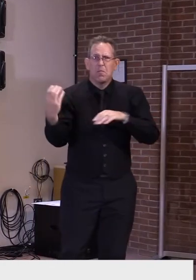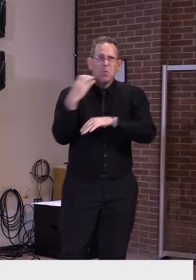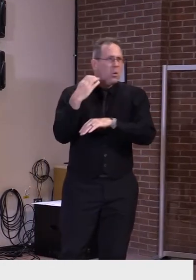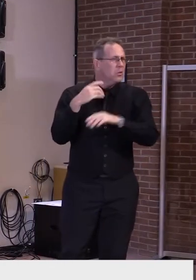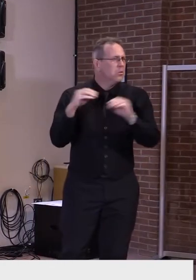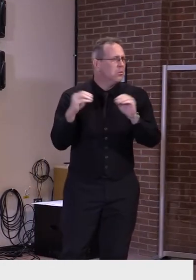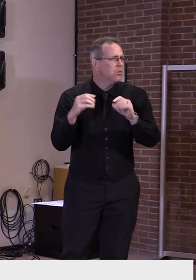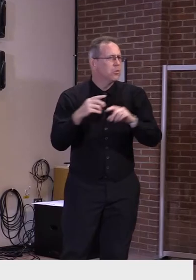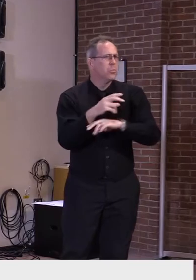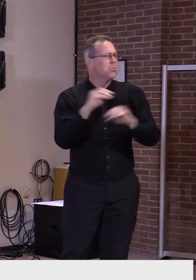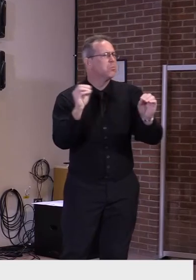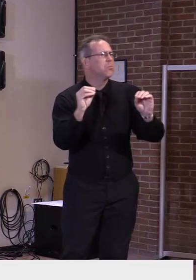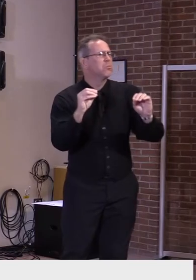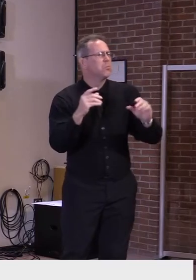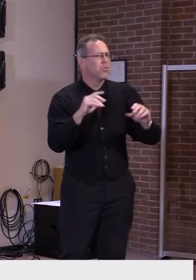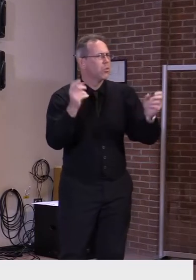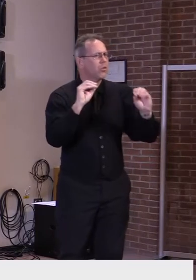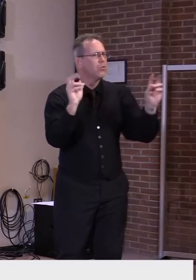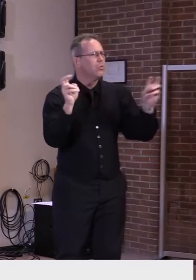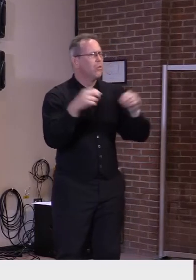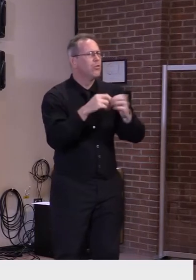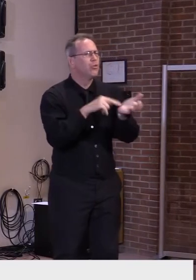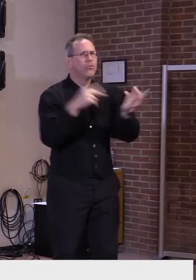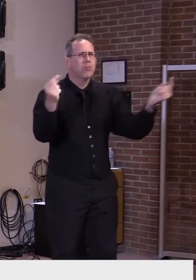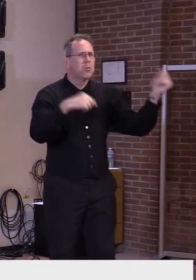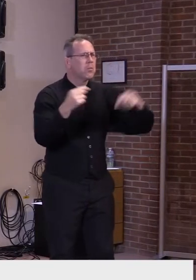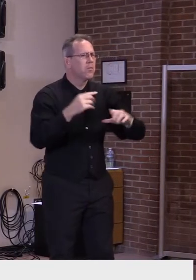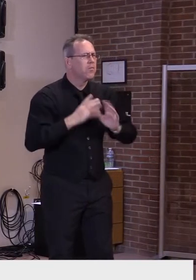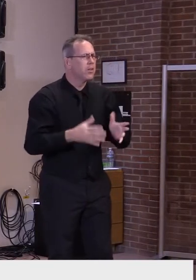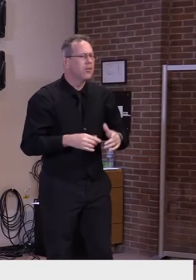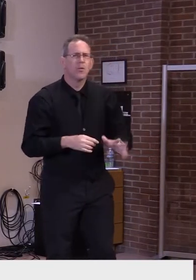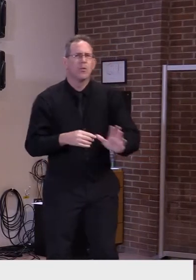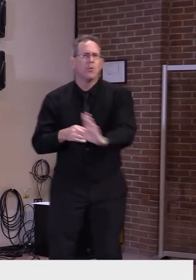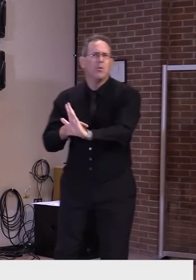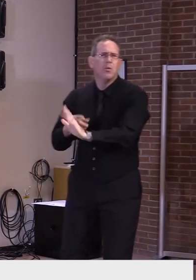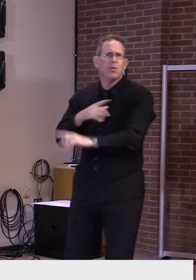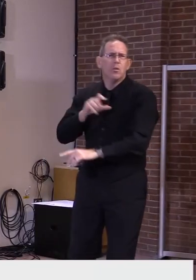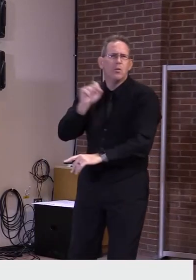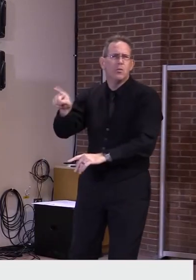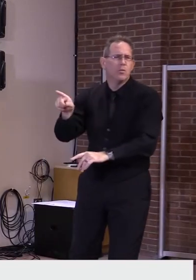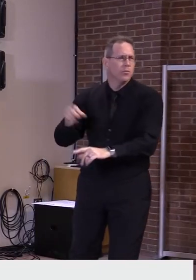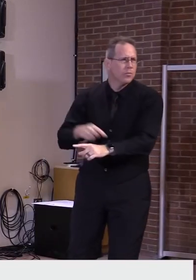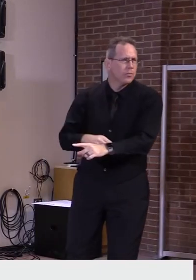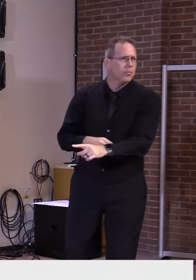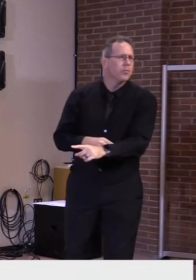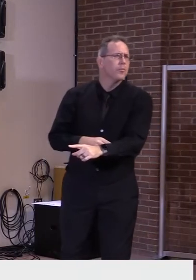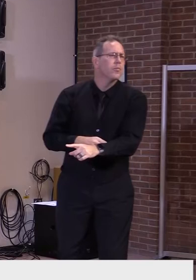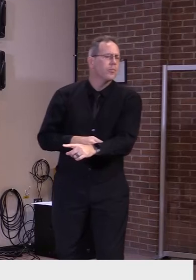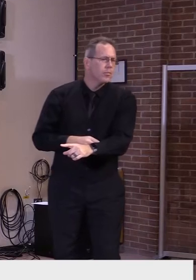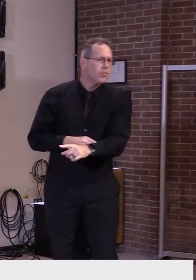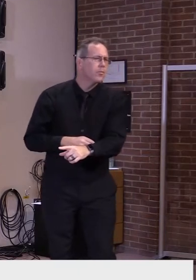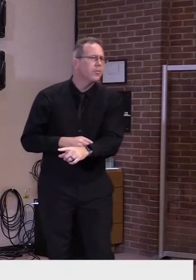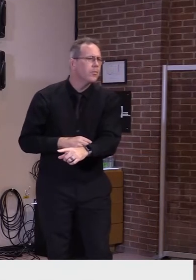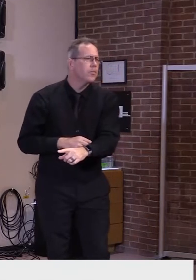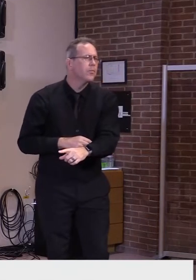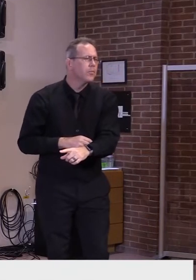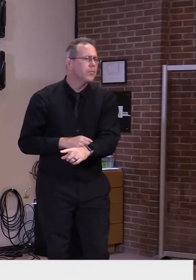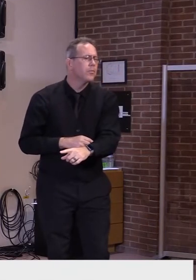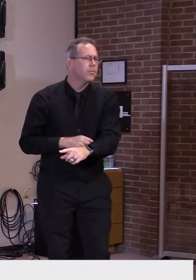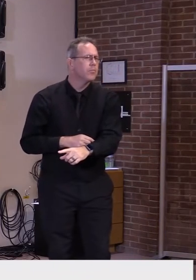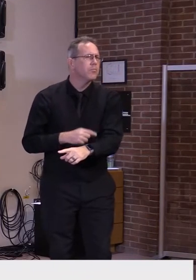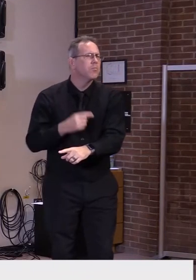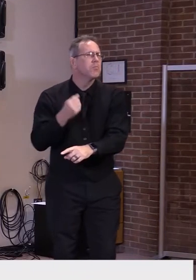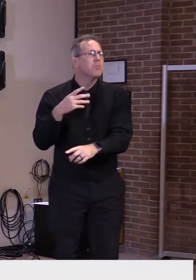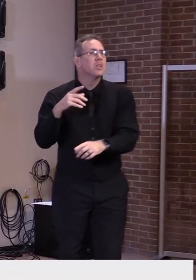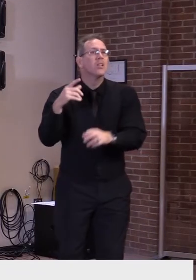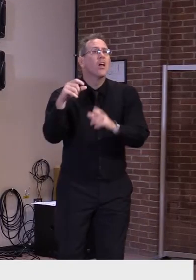I just wondered, I know a lot of states are saying, come here, and you don't need to worry about a vaccination requirement. I just wonder if we've lost